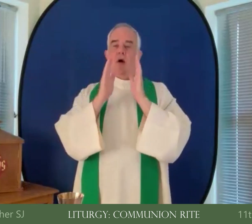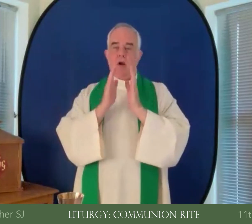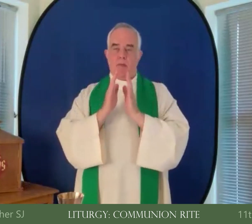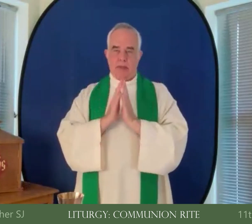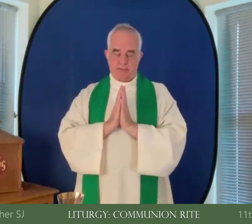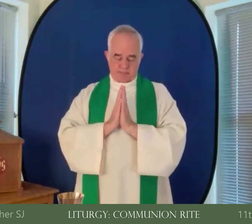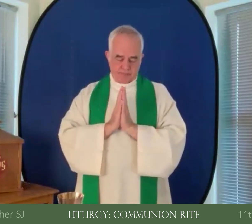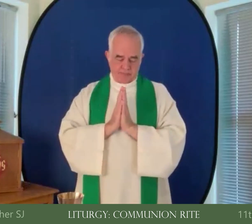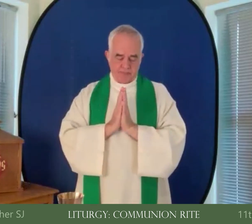Amen.